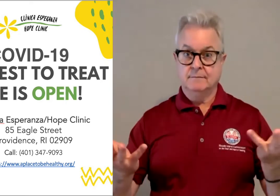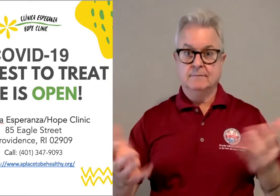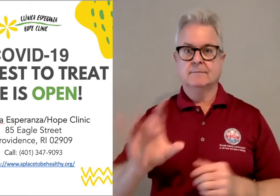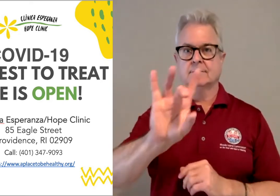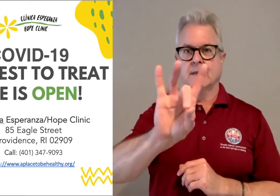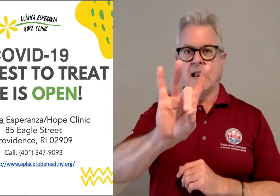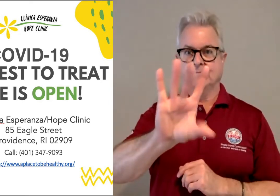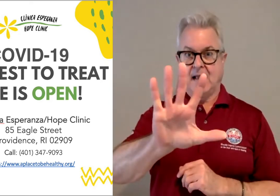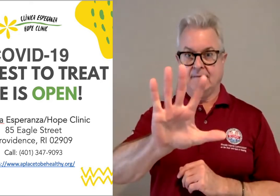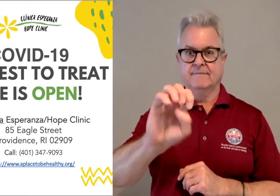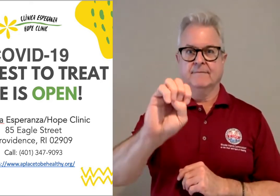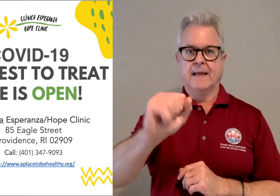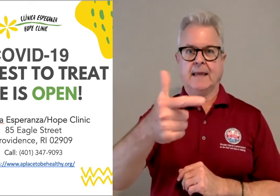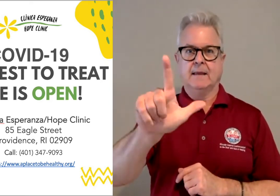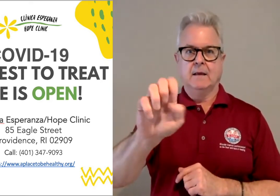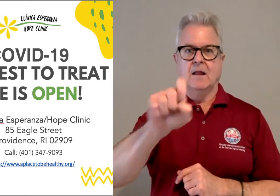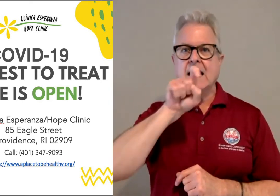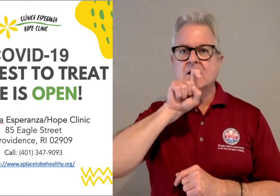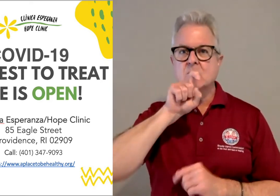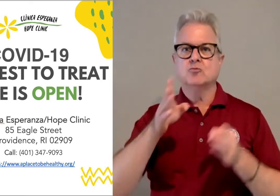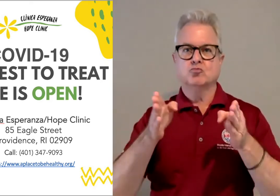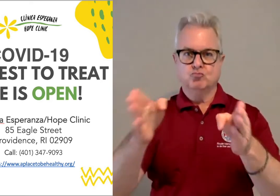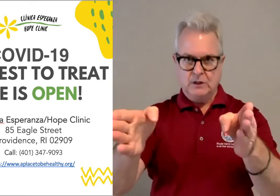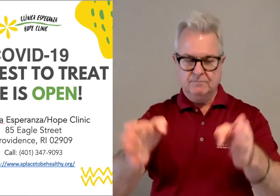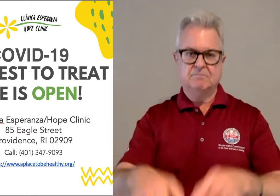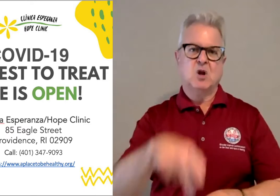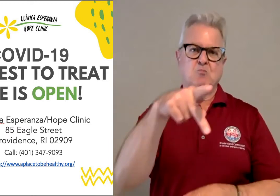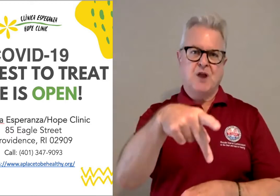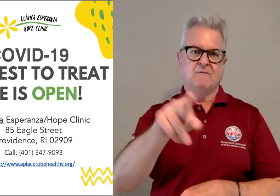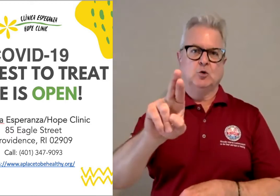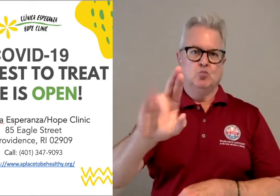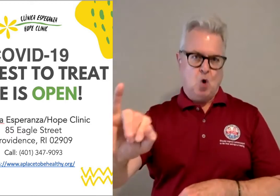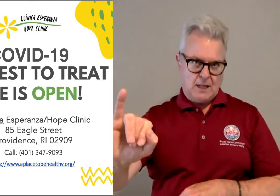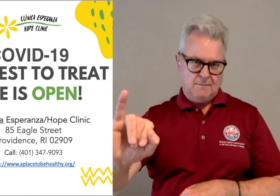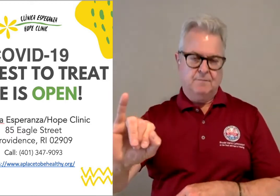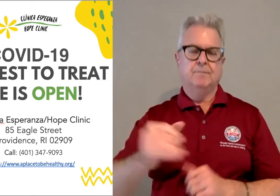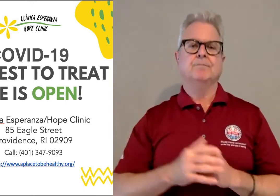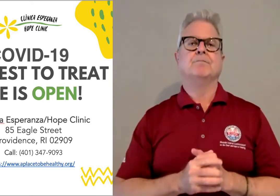address is 85 Eagle Street, Providence, Rhode Island.